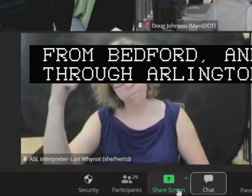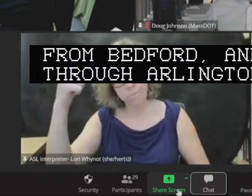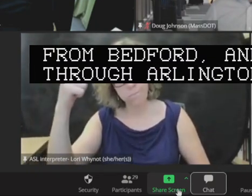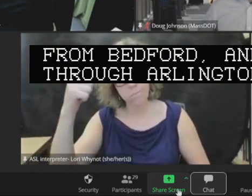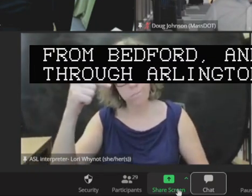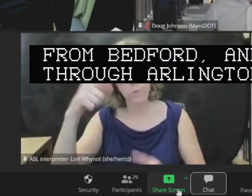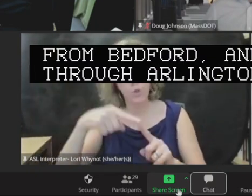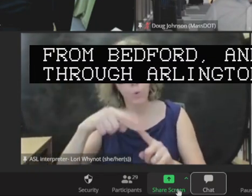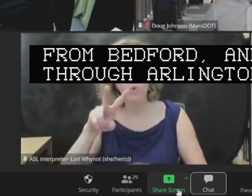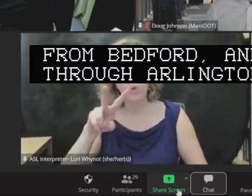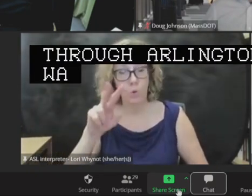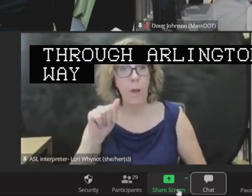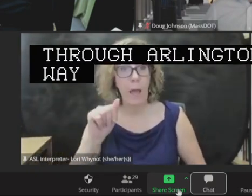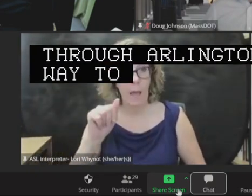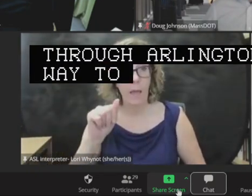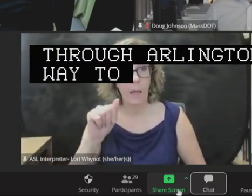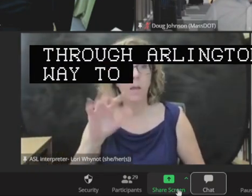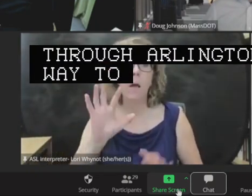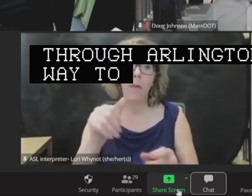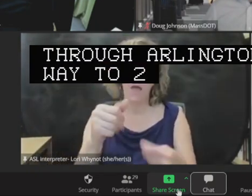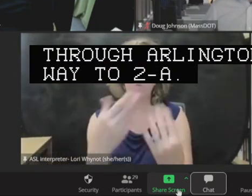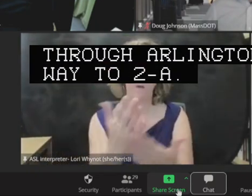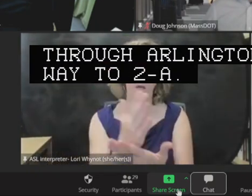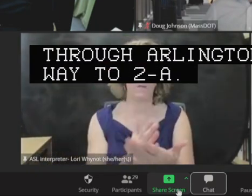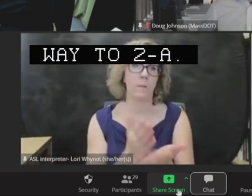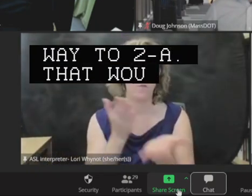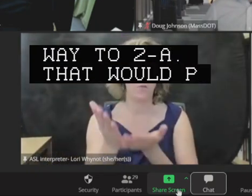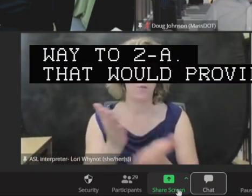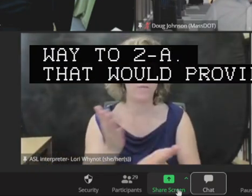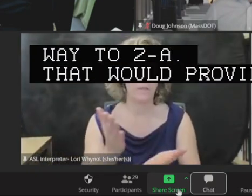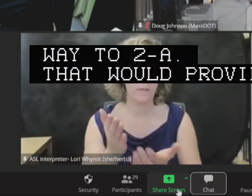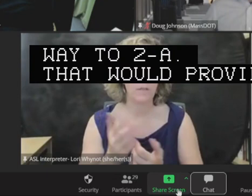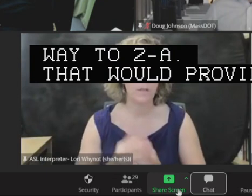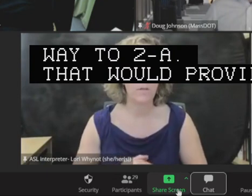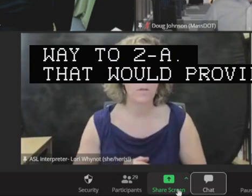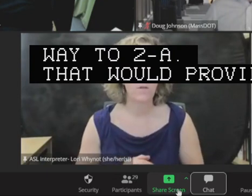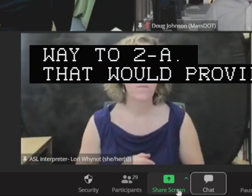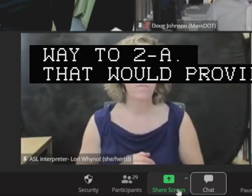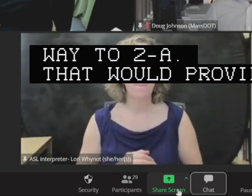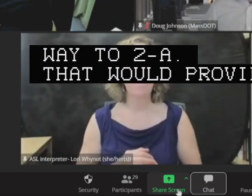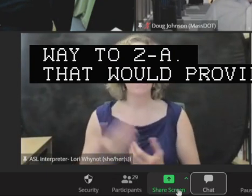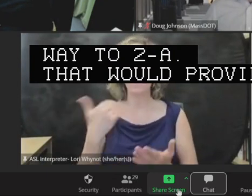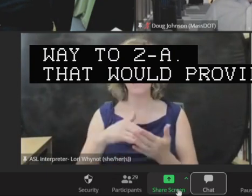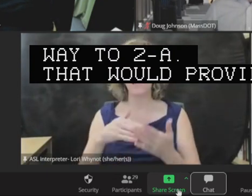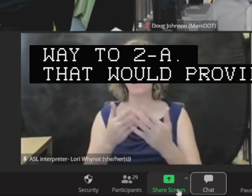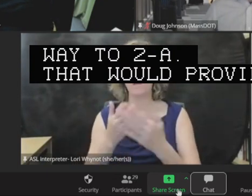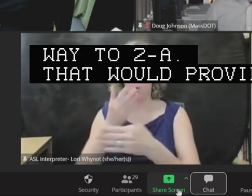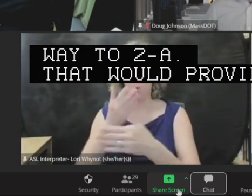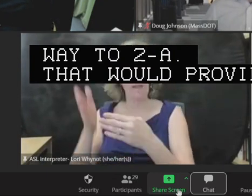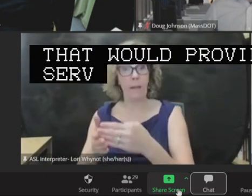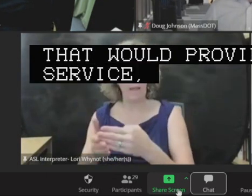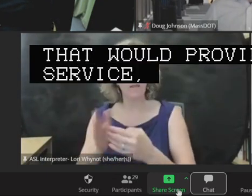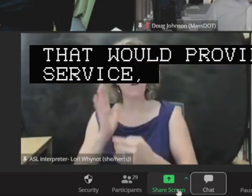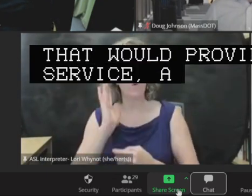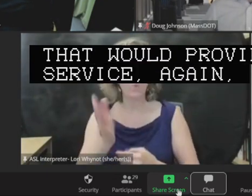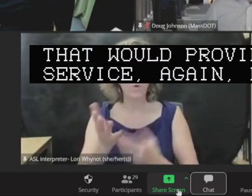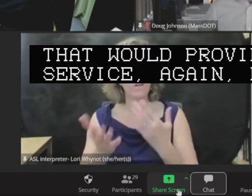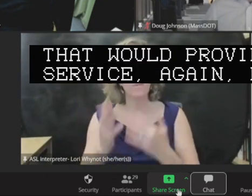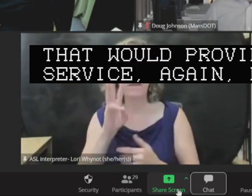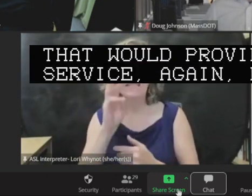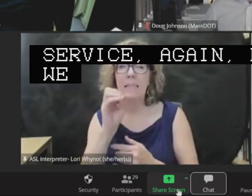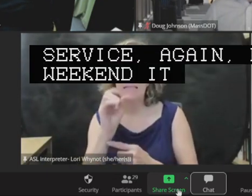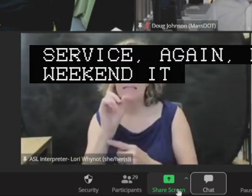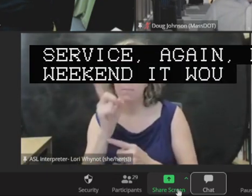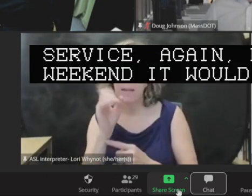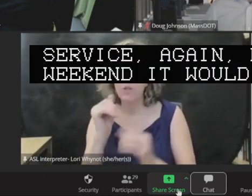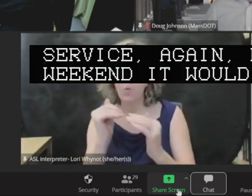2A. That would provide some level of service. Again, during the weekends, it would be 60 minutes or better that it would provide